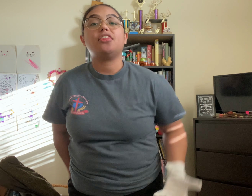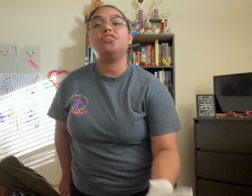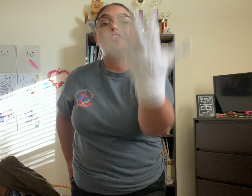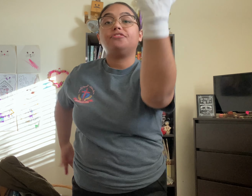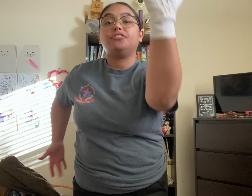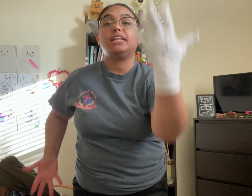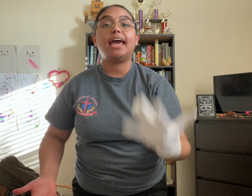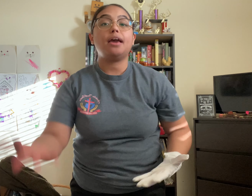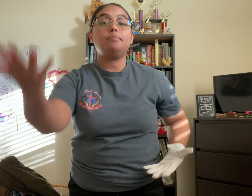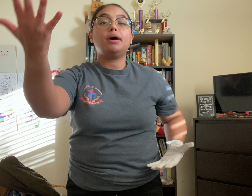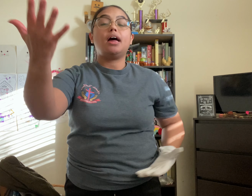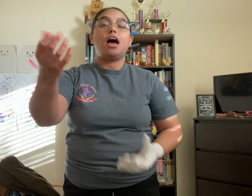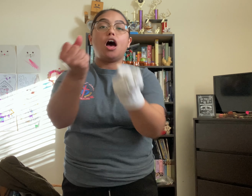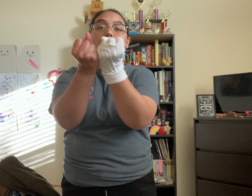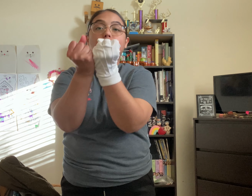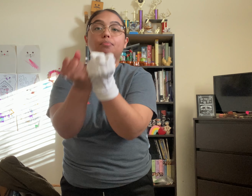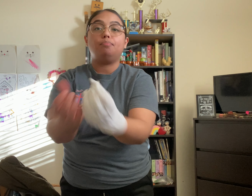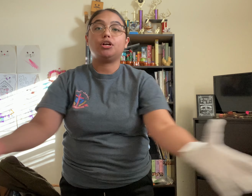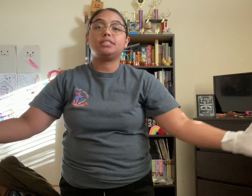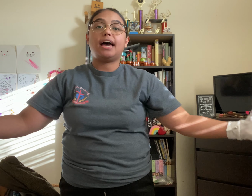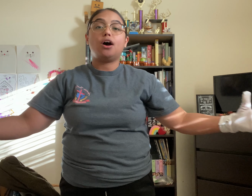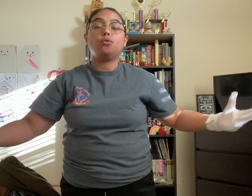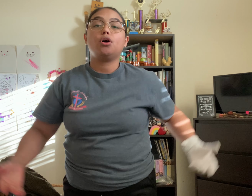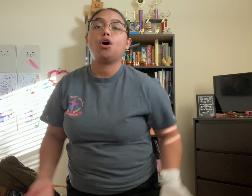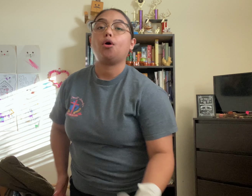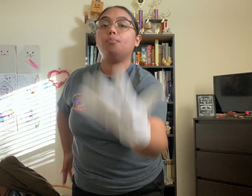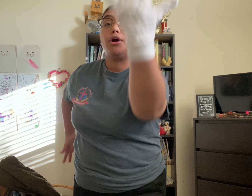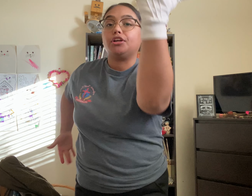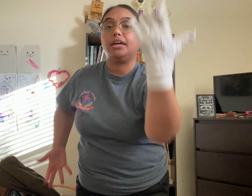the flame of the burnt out burning.